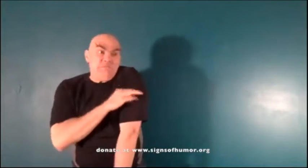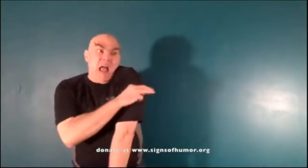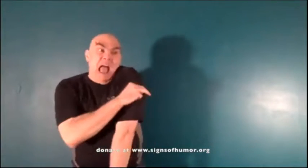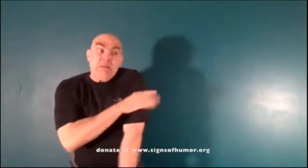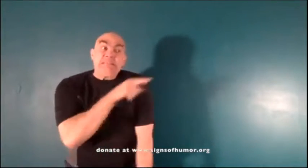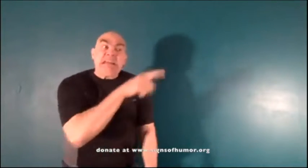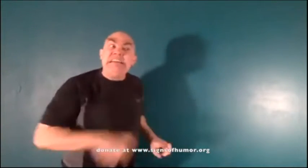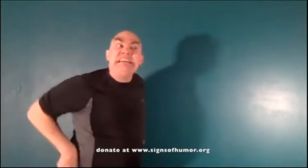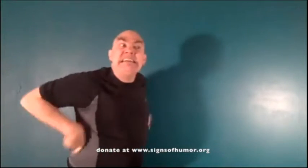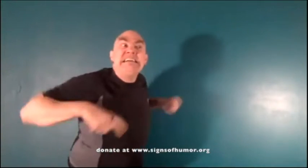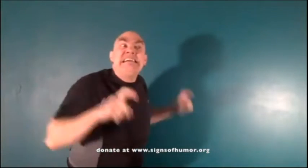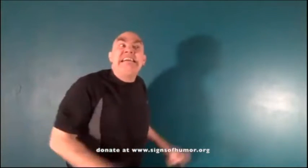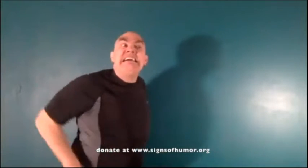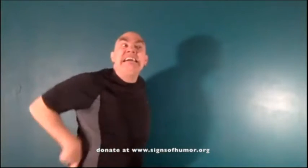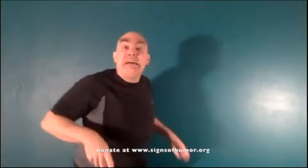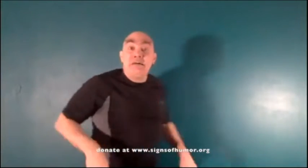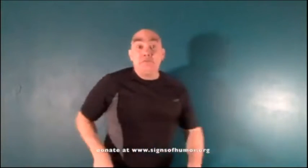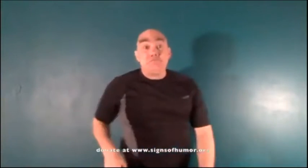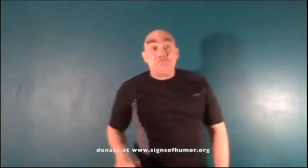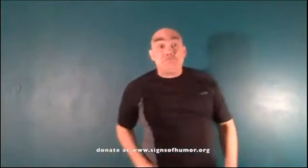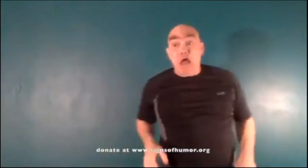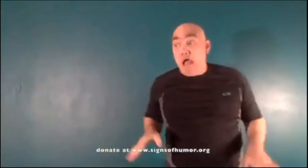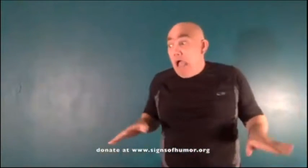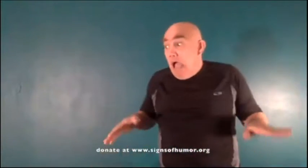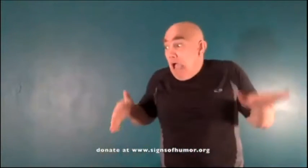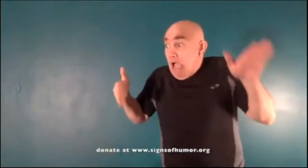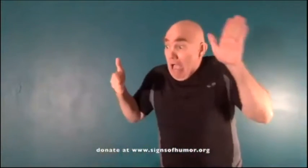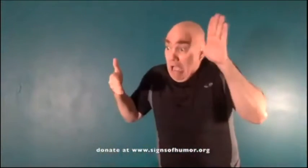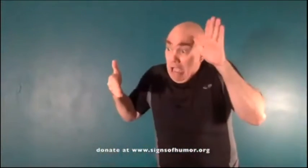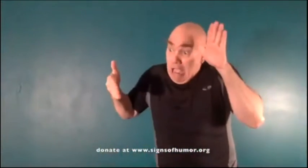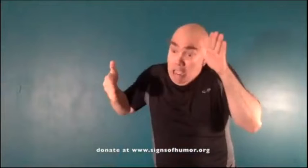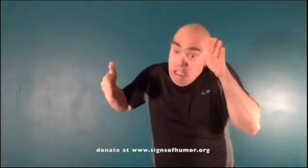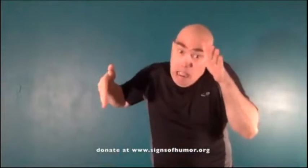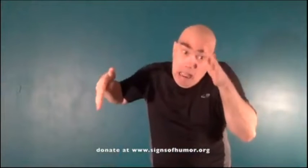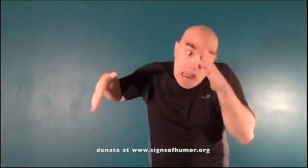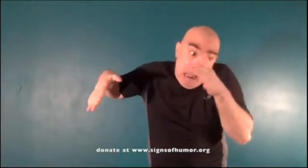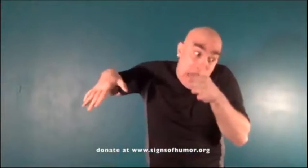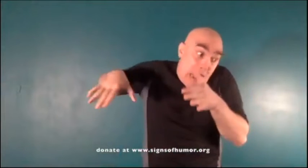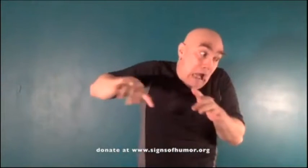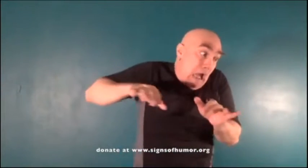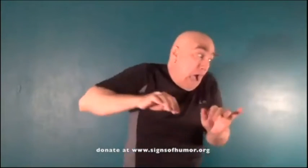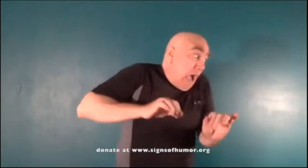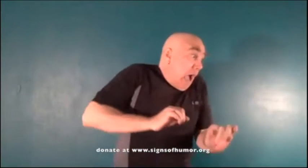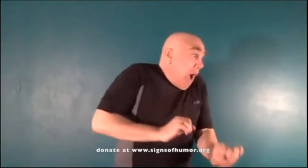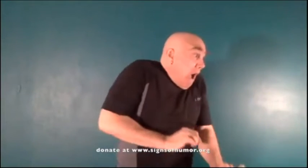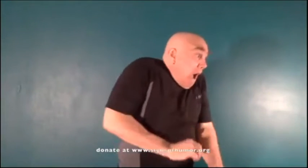at this poor dog who has no idea what's going on. Have you ever seen a dog wet itself in